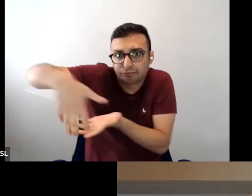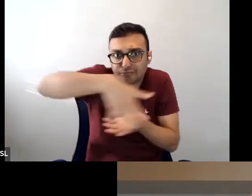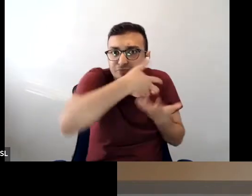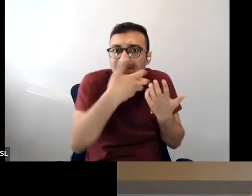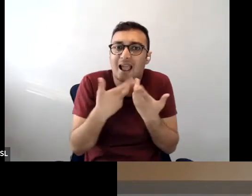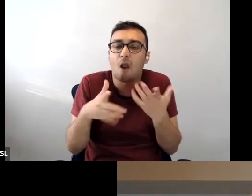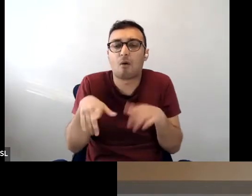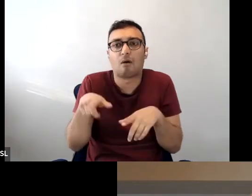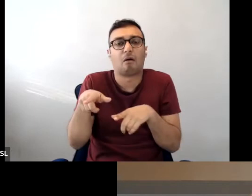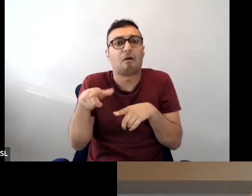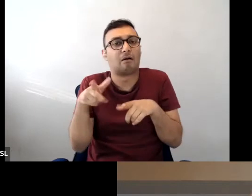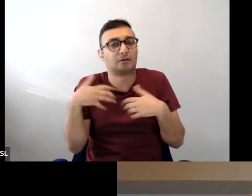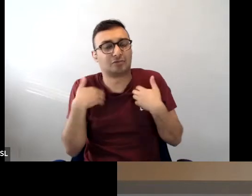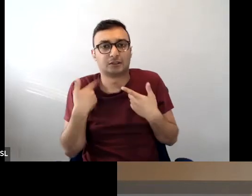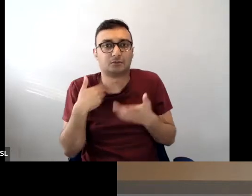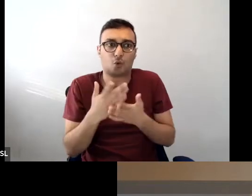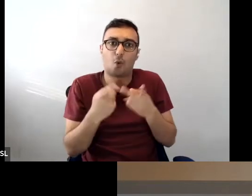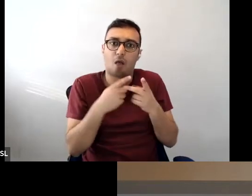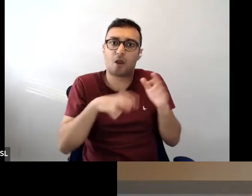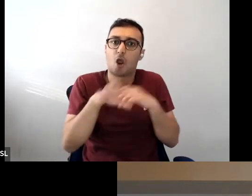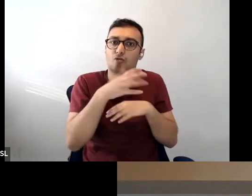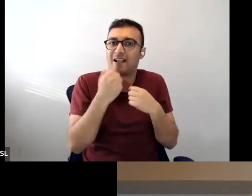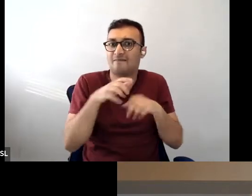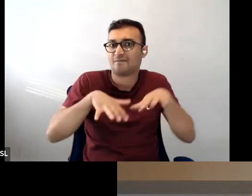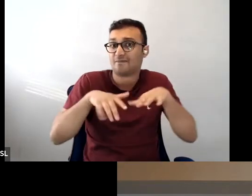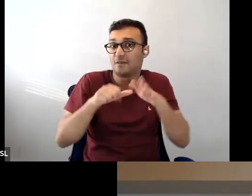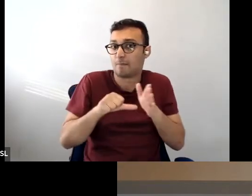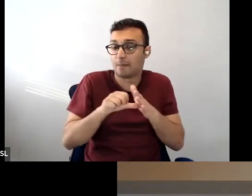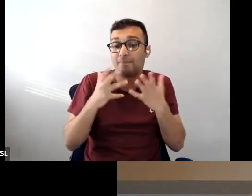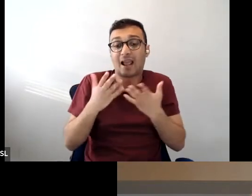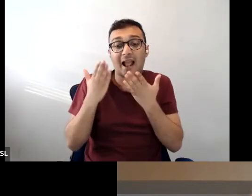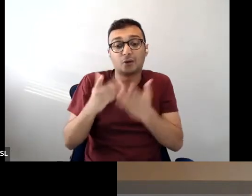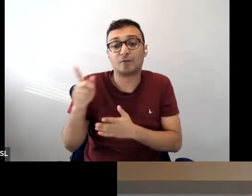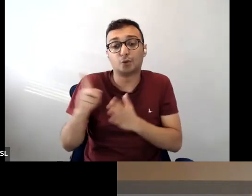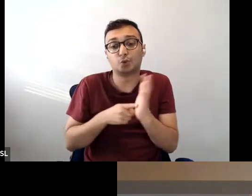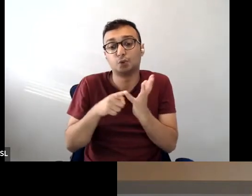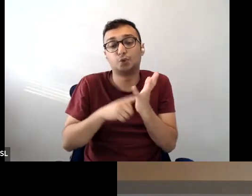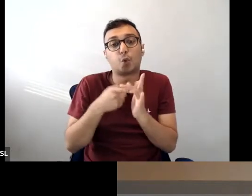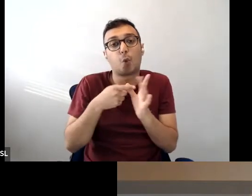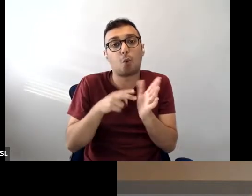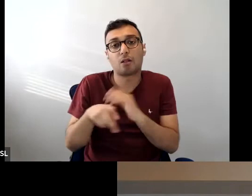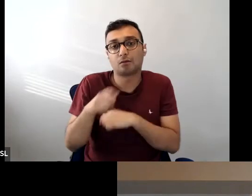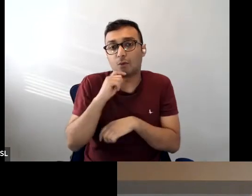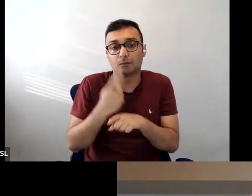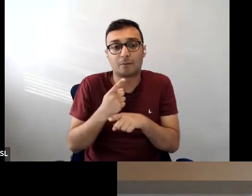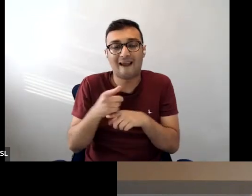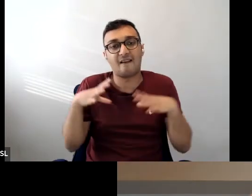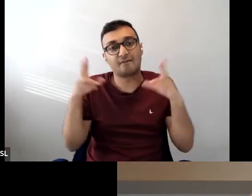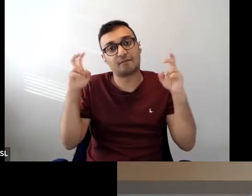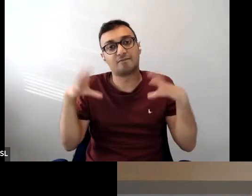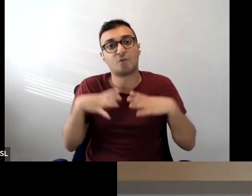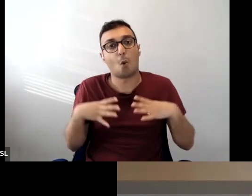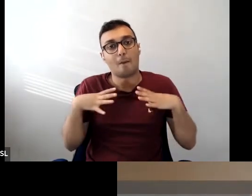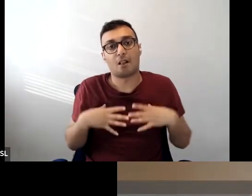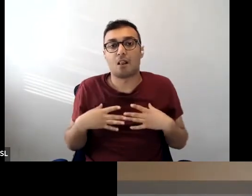doing. So that's excellent. I'll now hand across to Julian, who's just going to introduce himself and tell us a little bit more about informal markets.